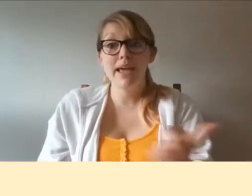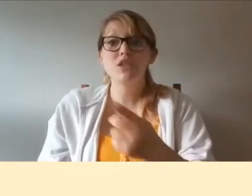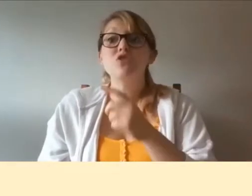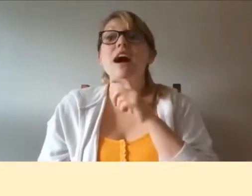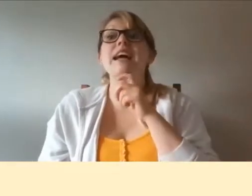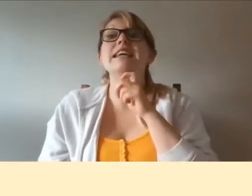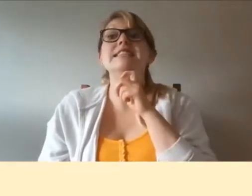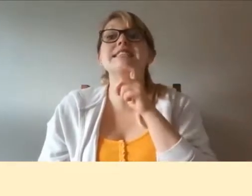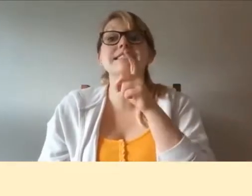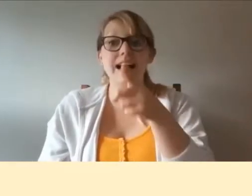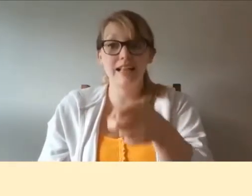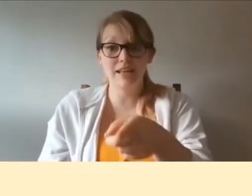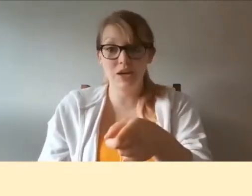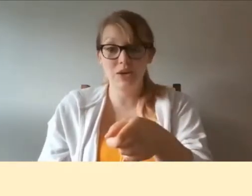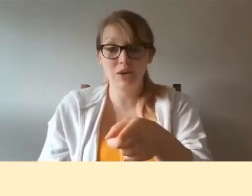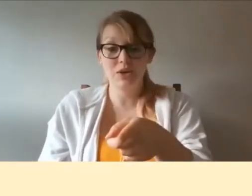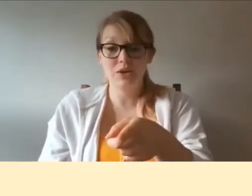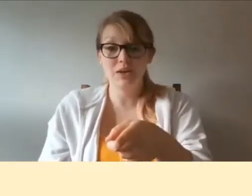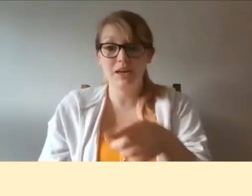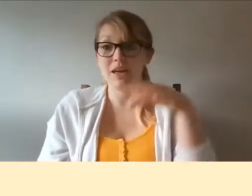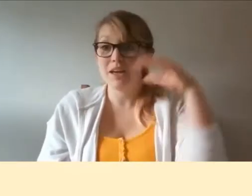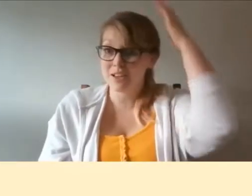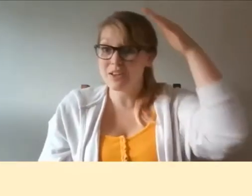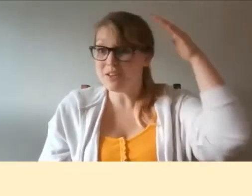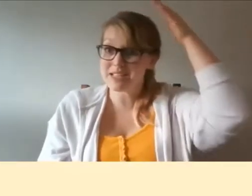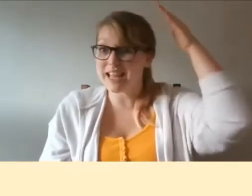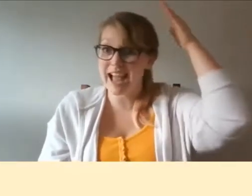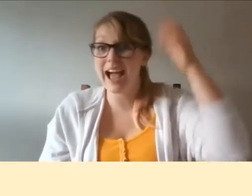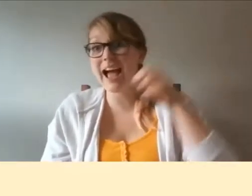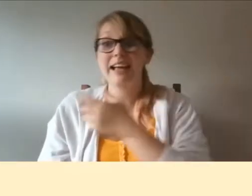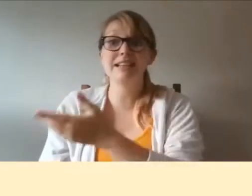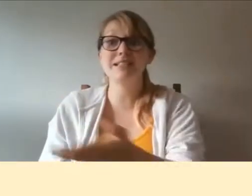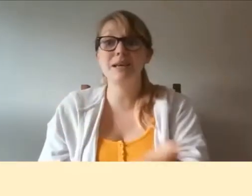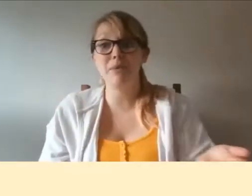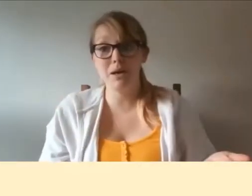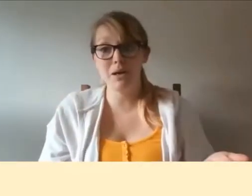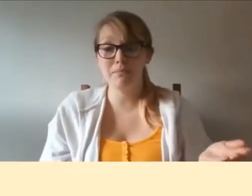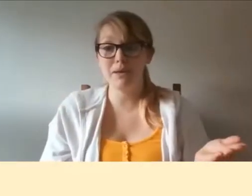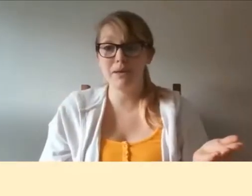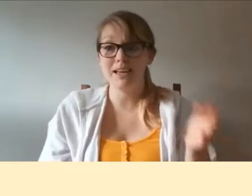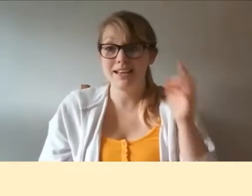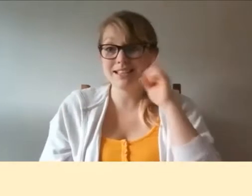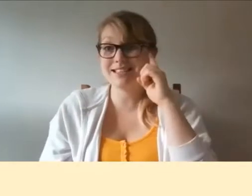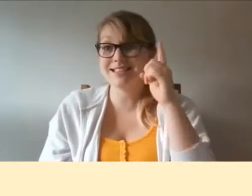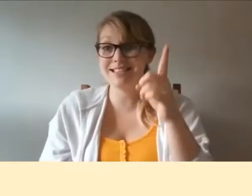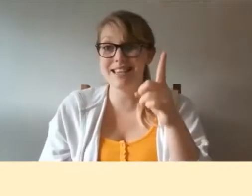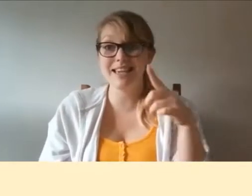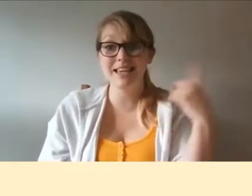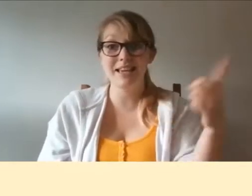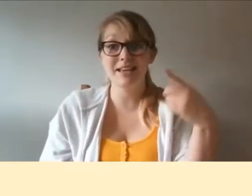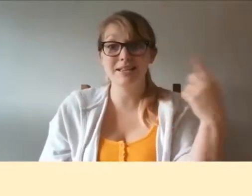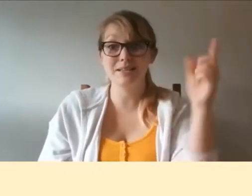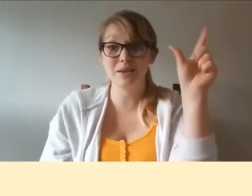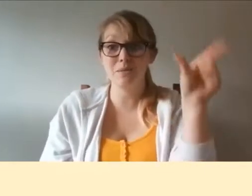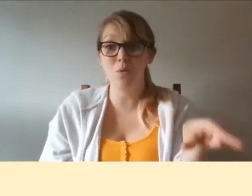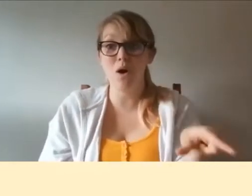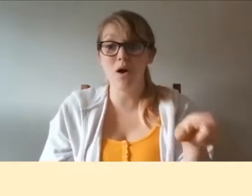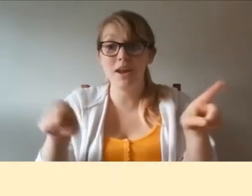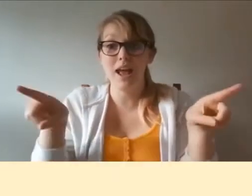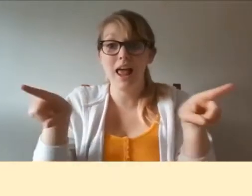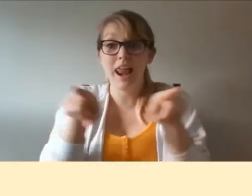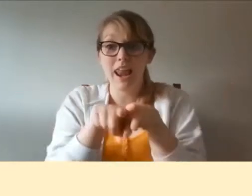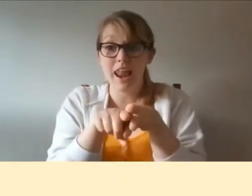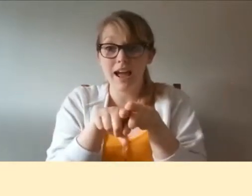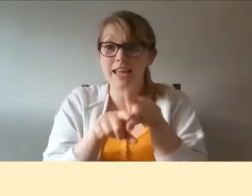They may try to sell you because it hangs them up to see